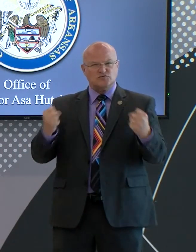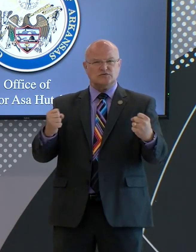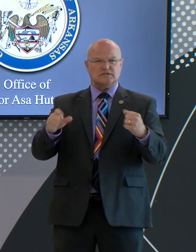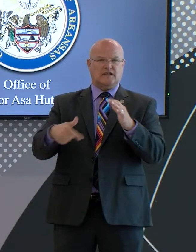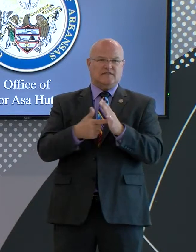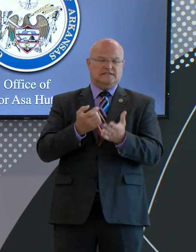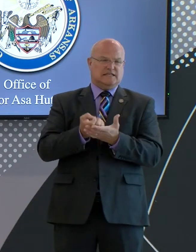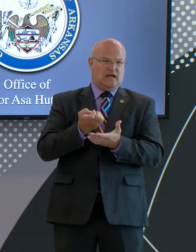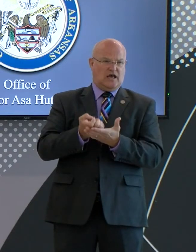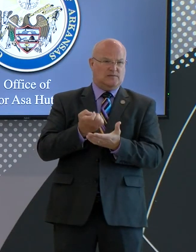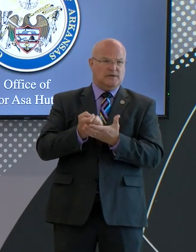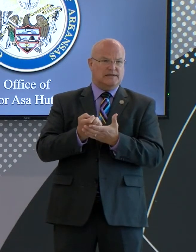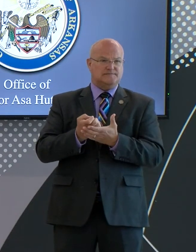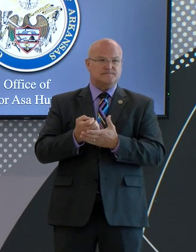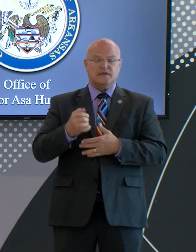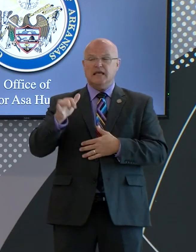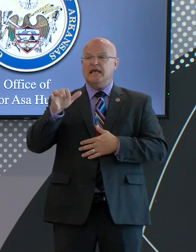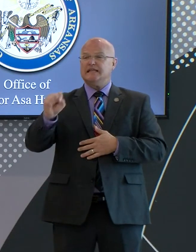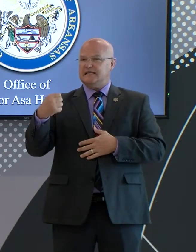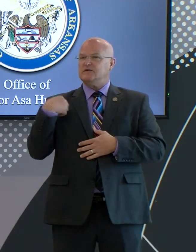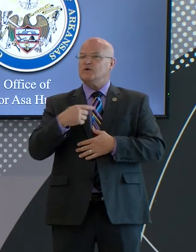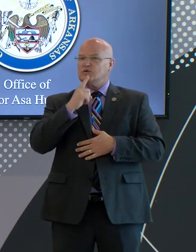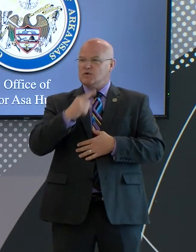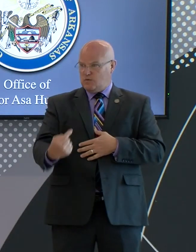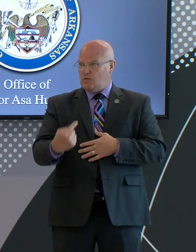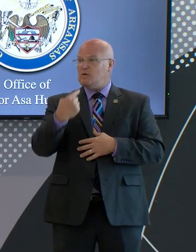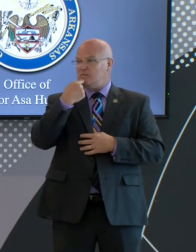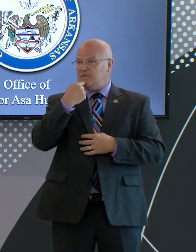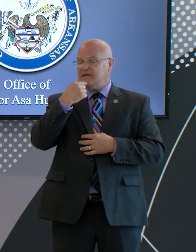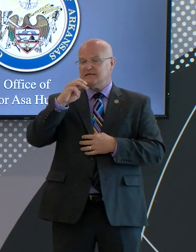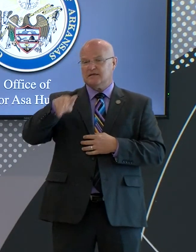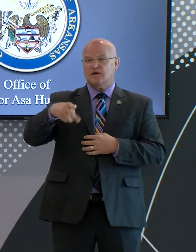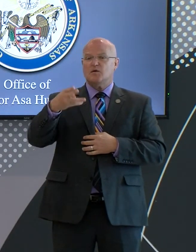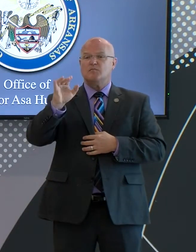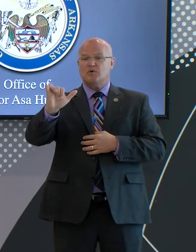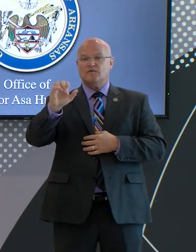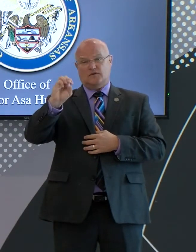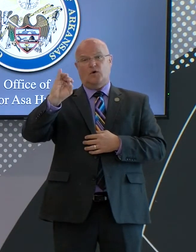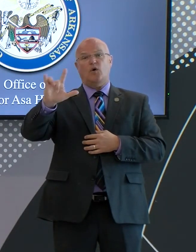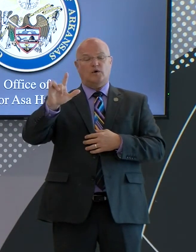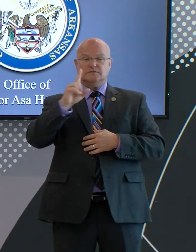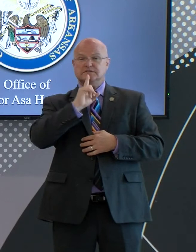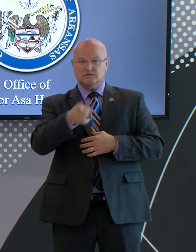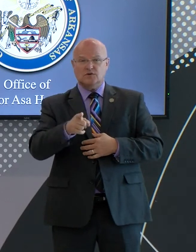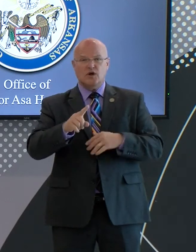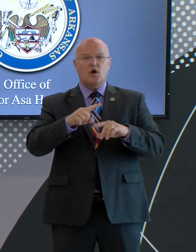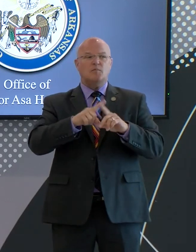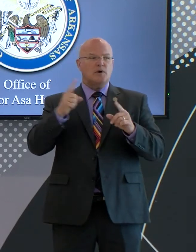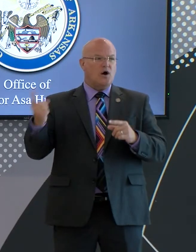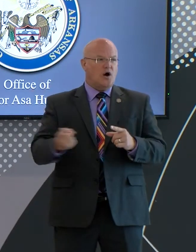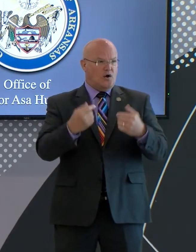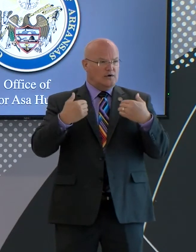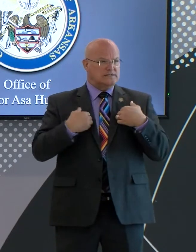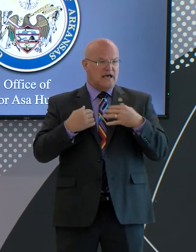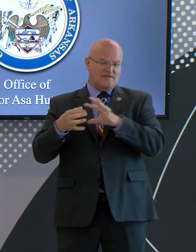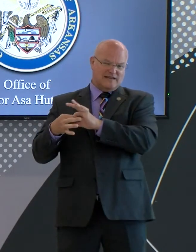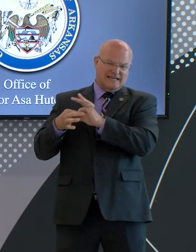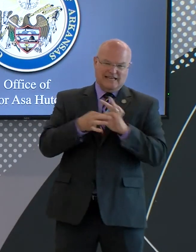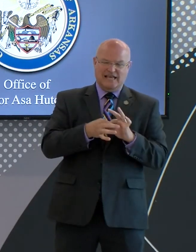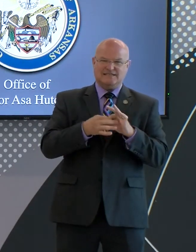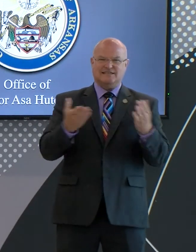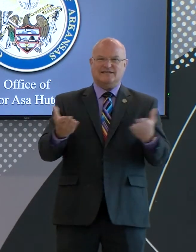this economy. And yes, we certainly will miss Murphy Oil, but they will always have a